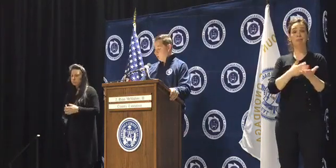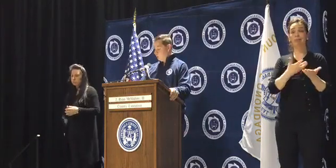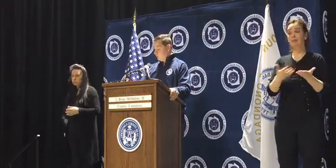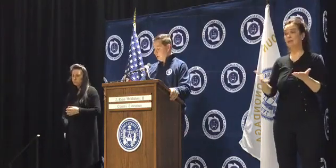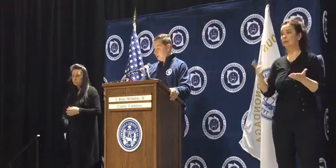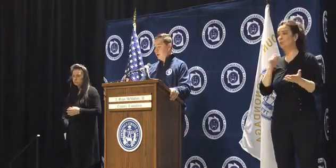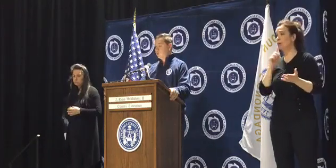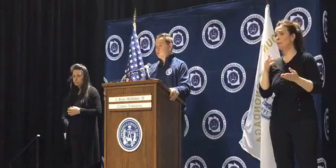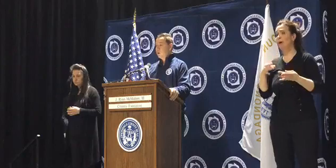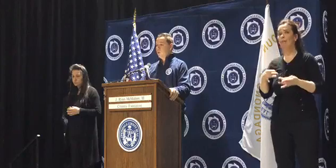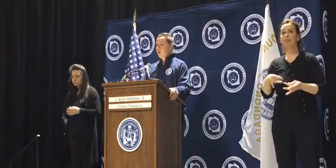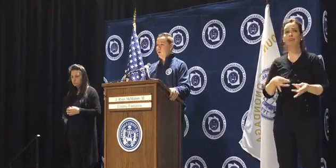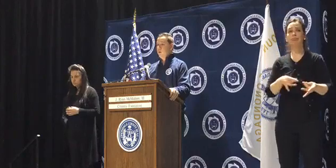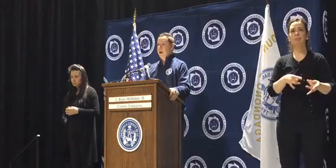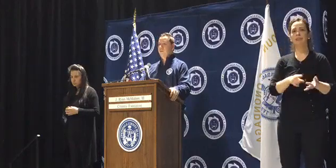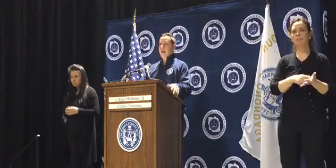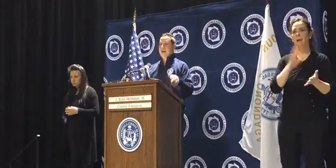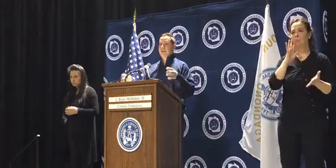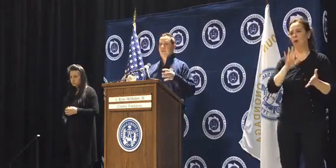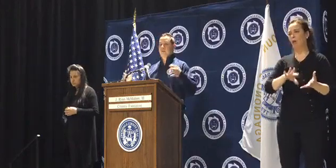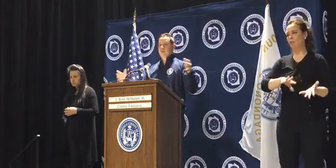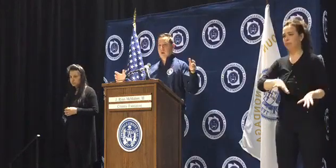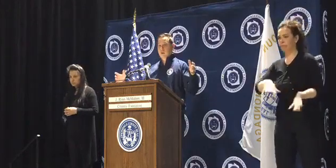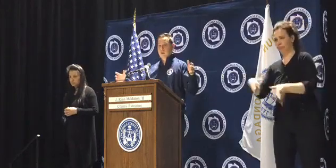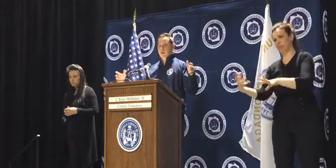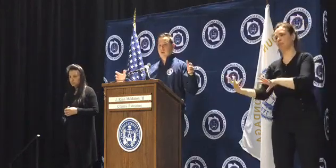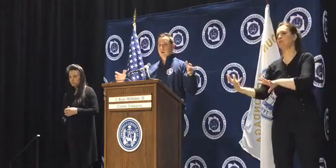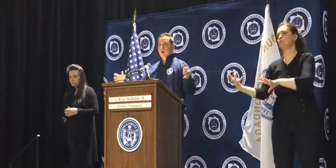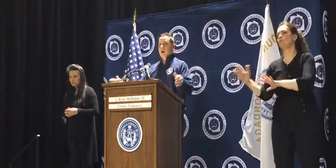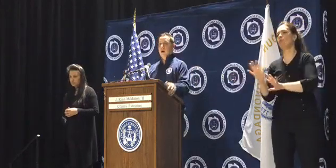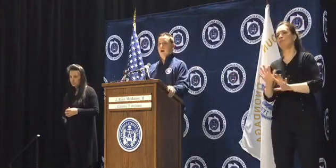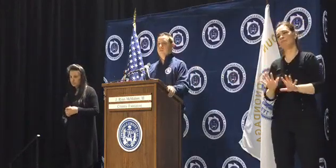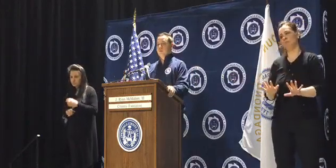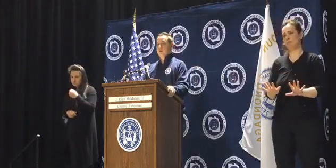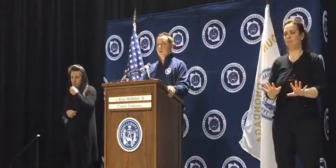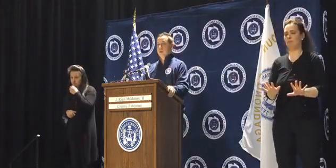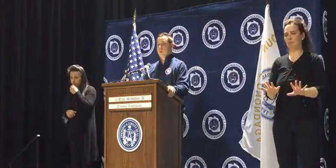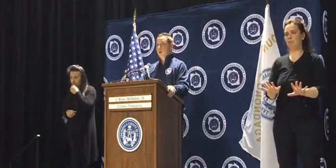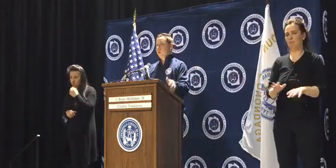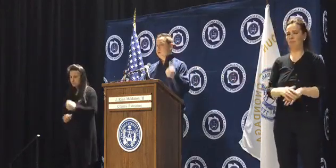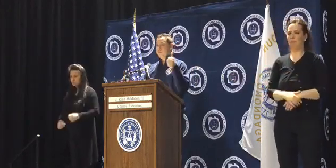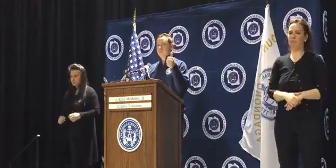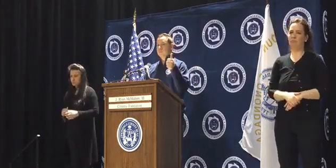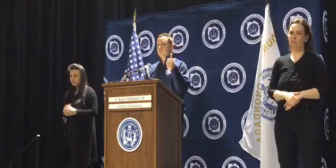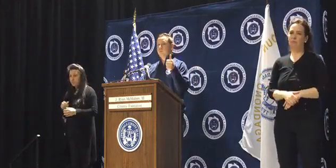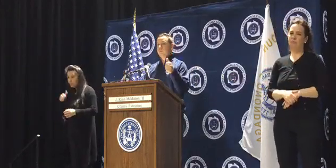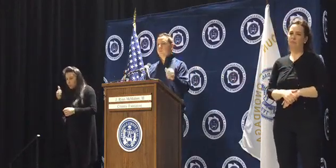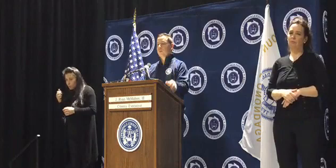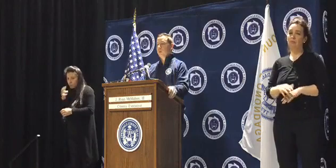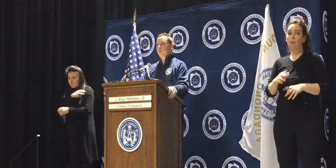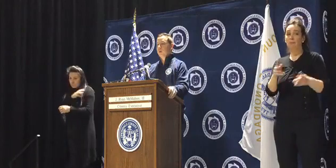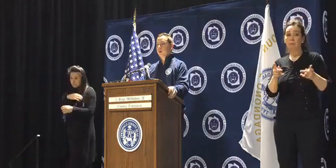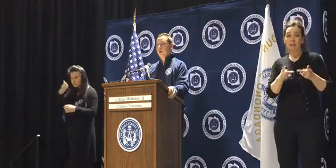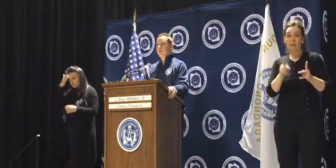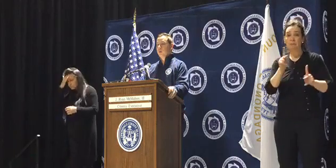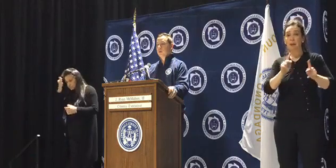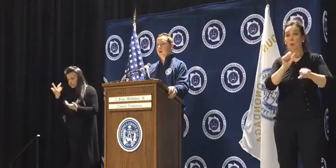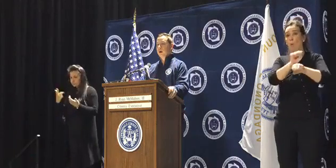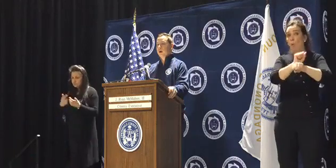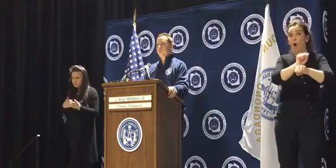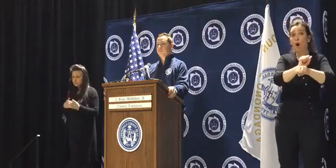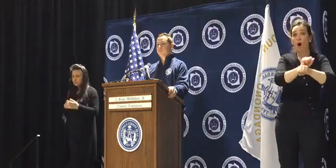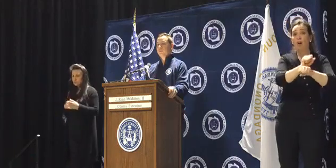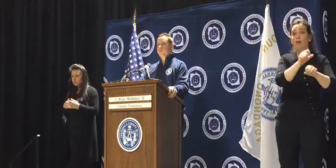will work in areas where they will have contact with the public. Certainly we know that it's been well reported about the